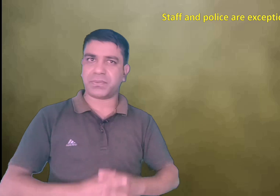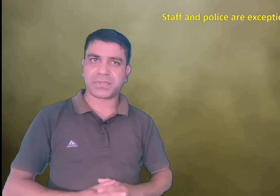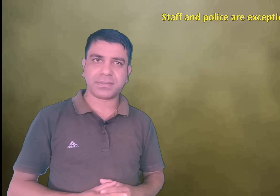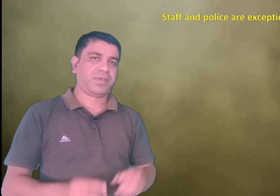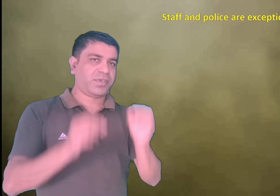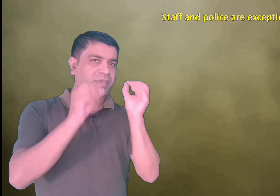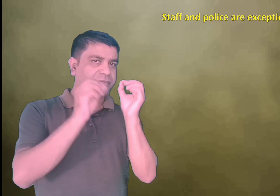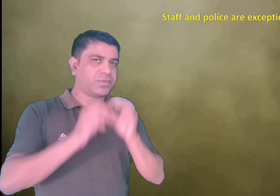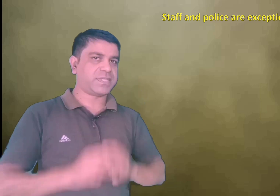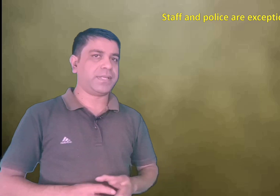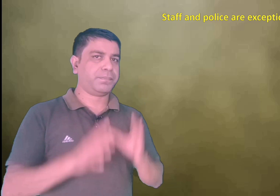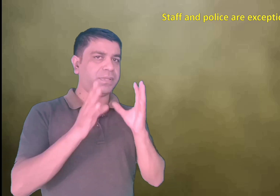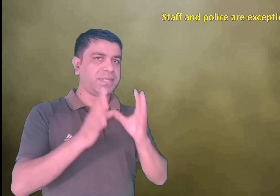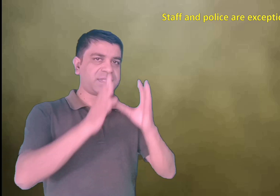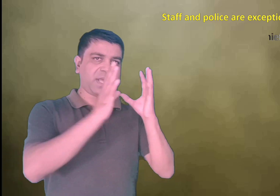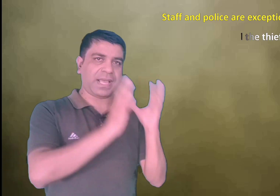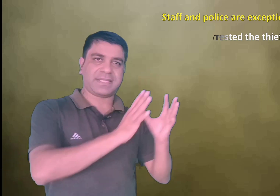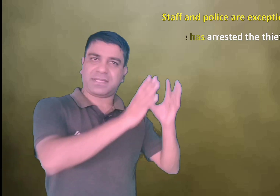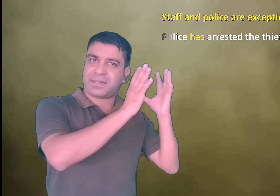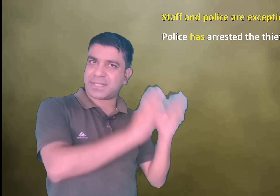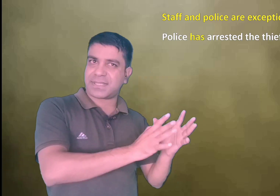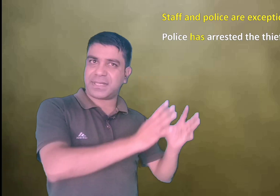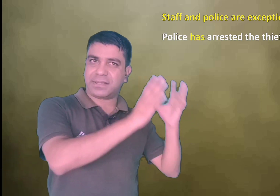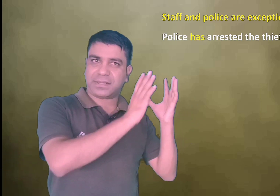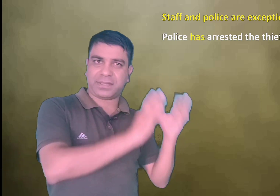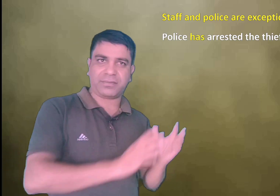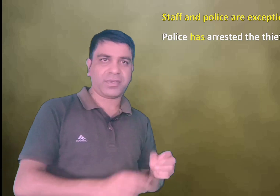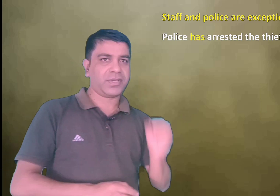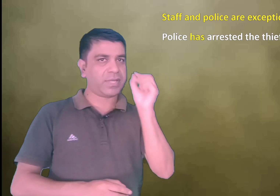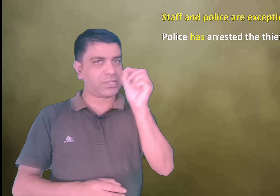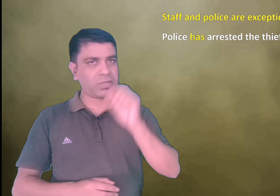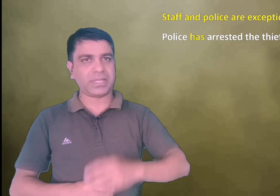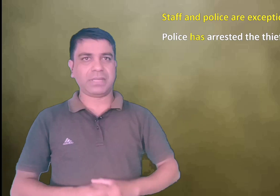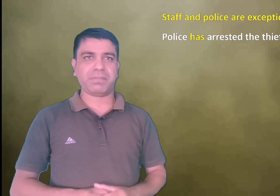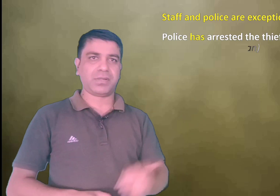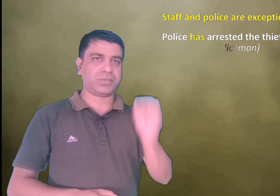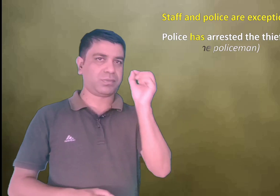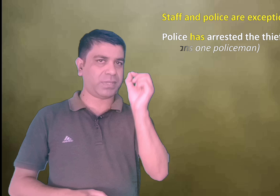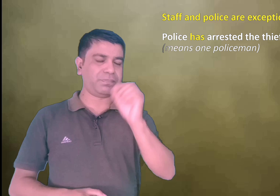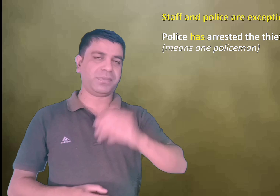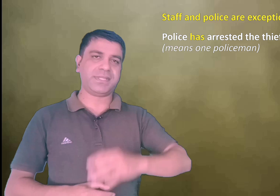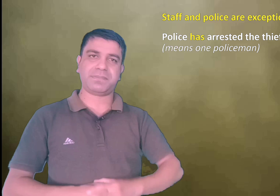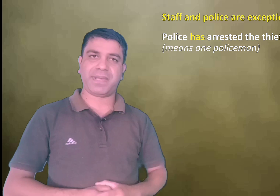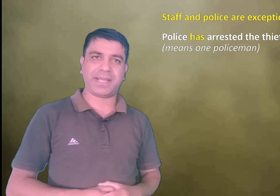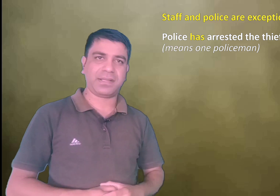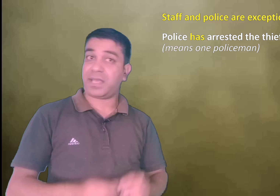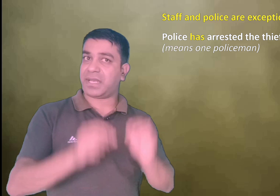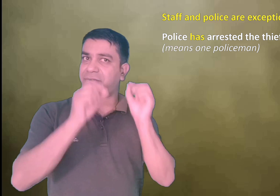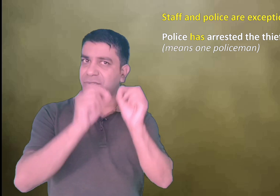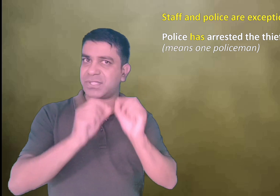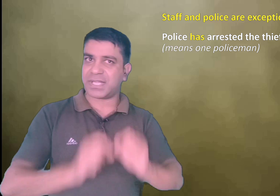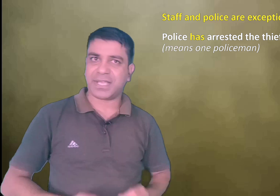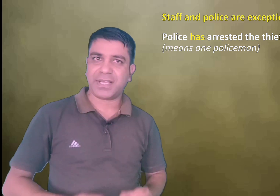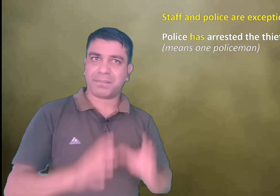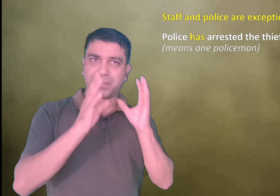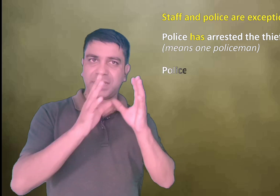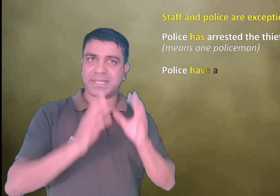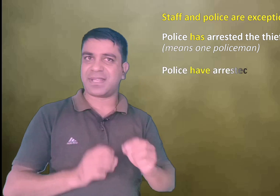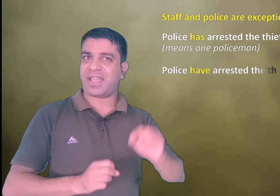used. If you say police has arrested the thief, you are talking about one policeman, and if you say police